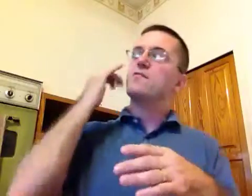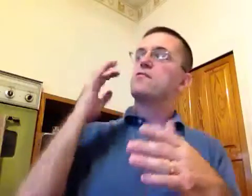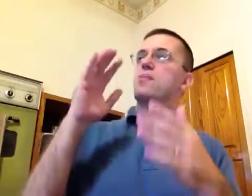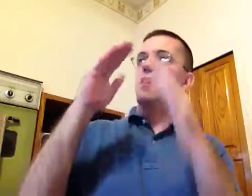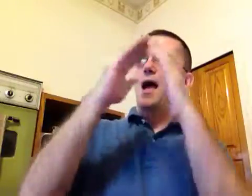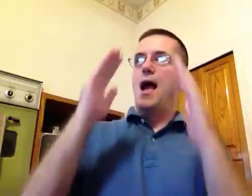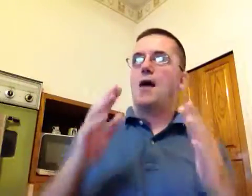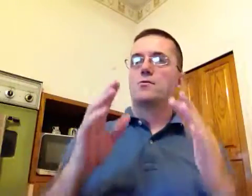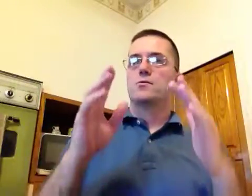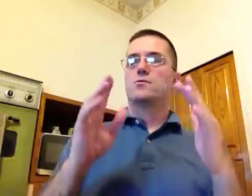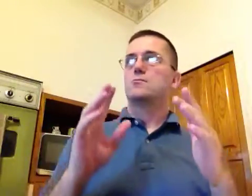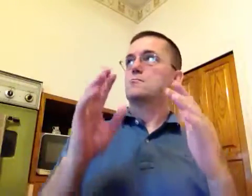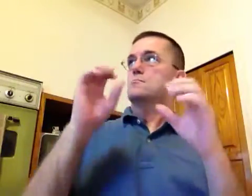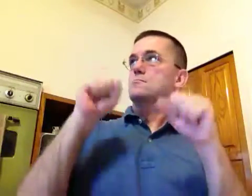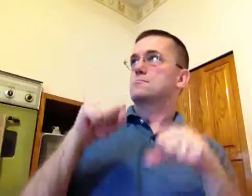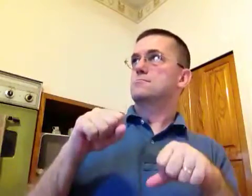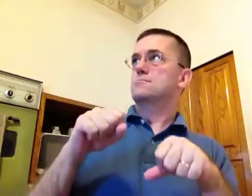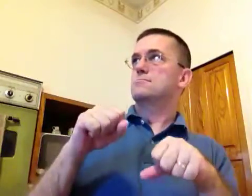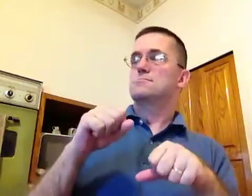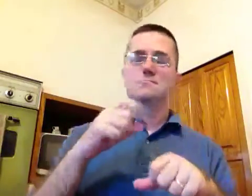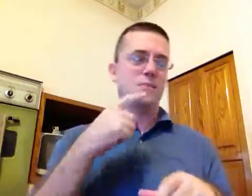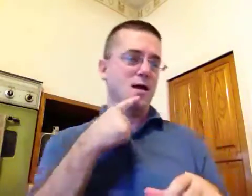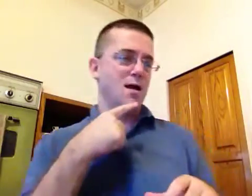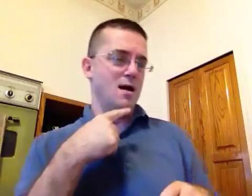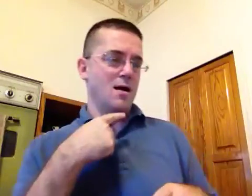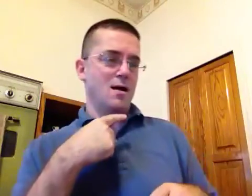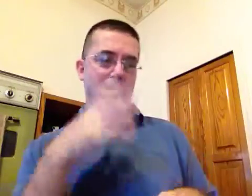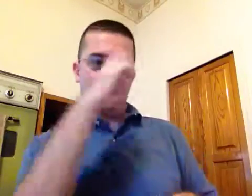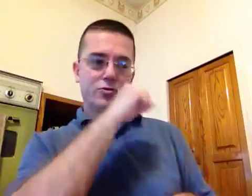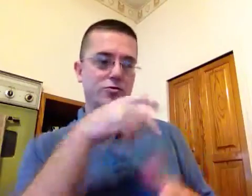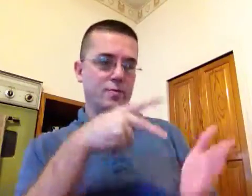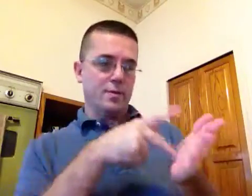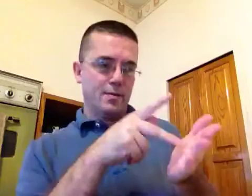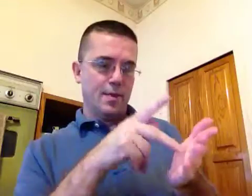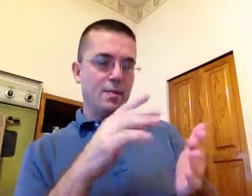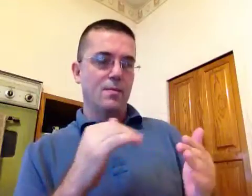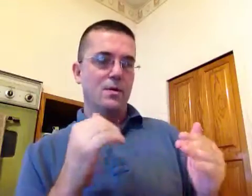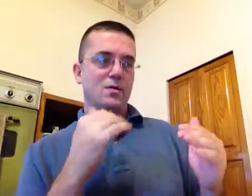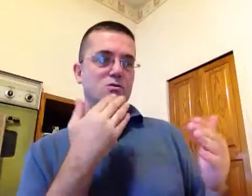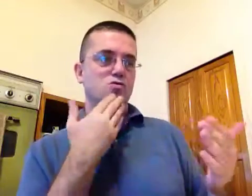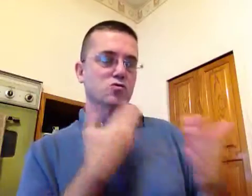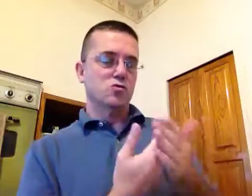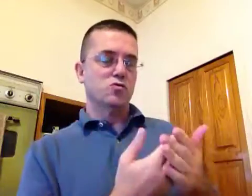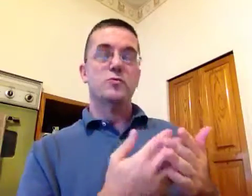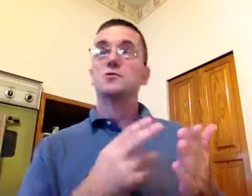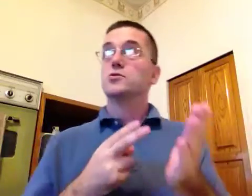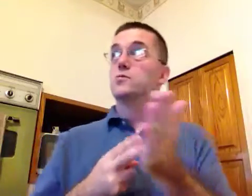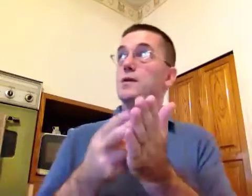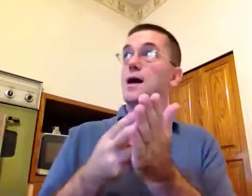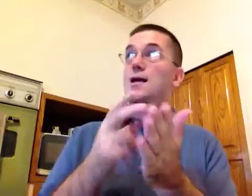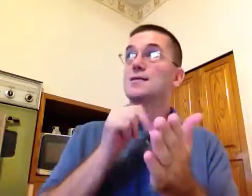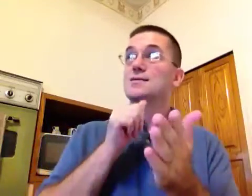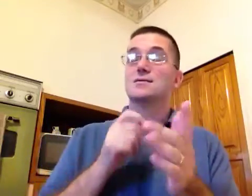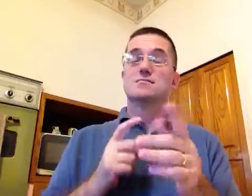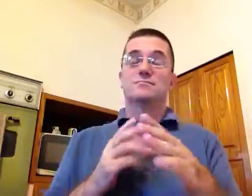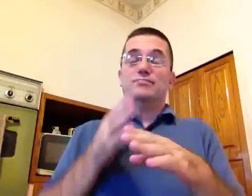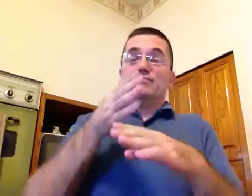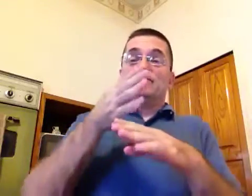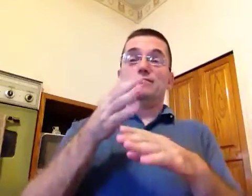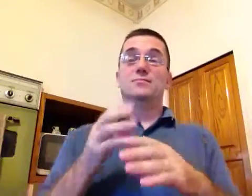payment's within range, right? The payment, it's not really, to be honest. We have a little bit more house than we